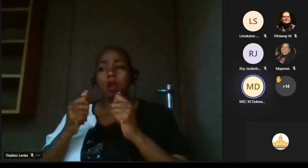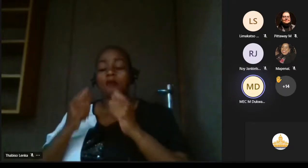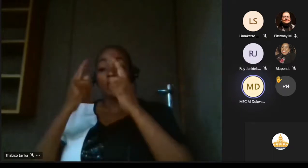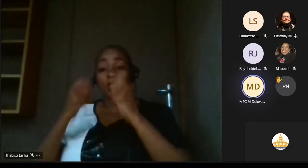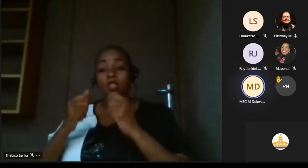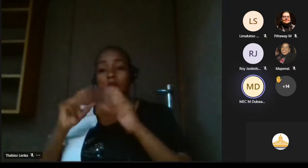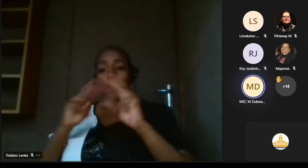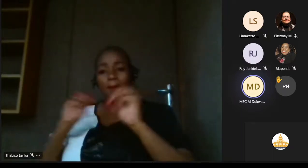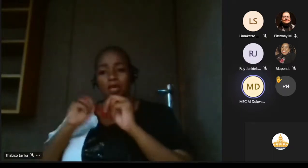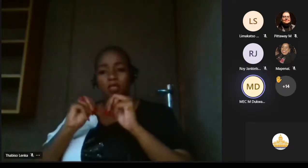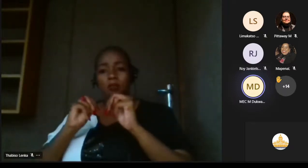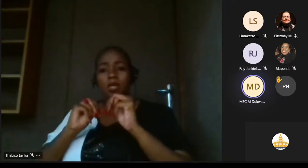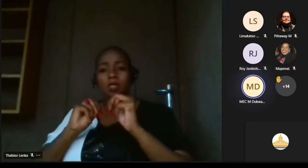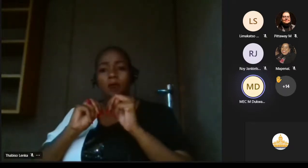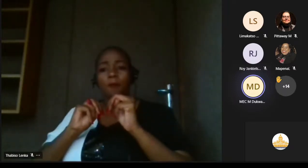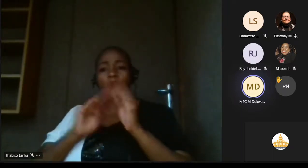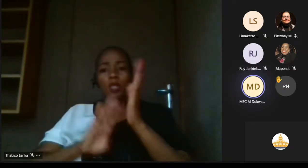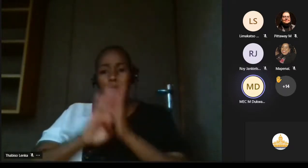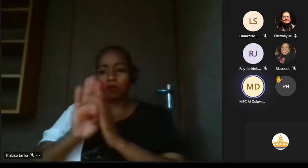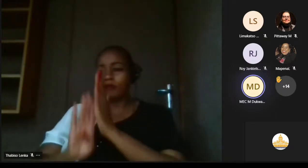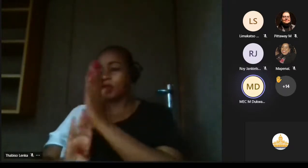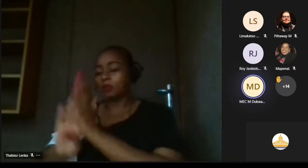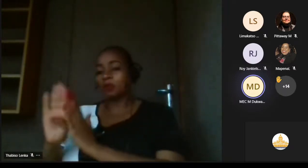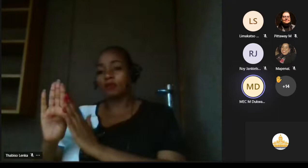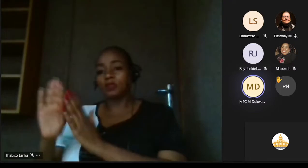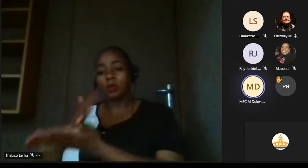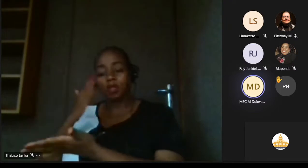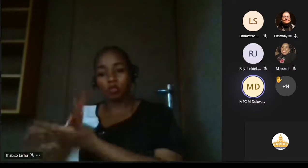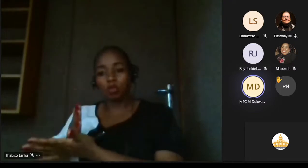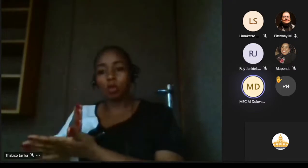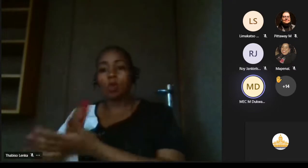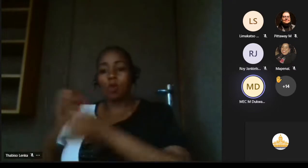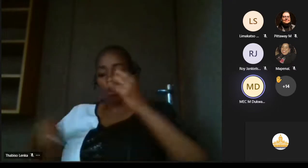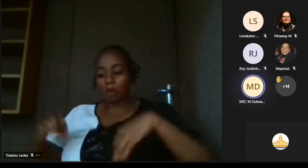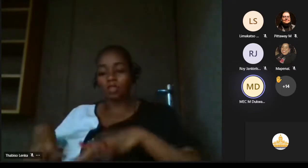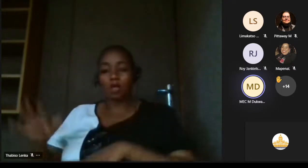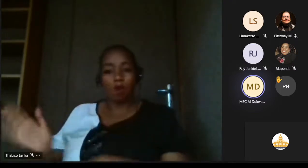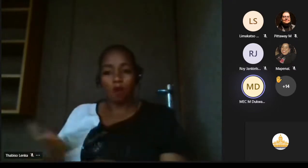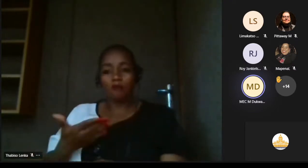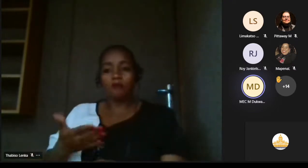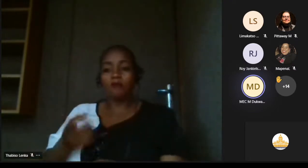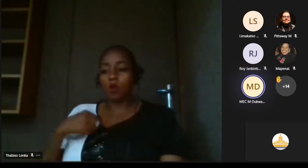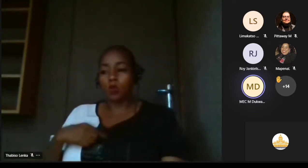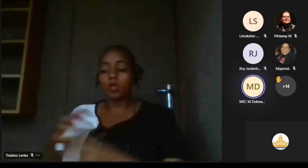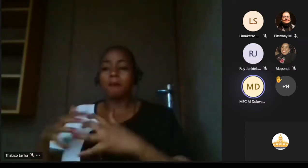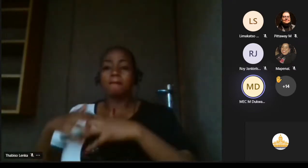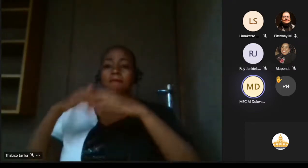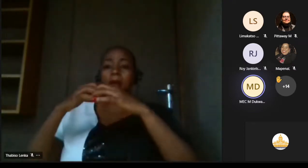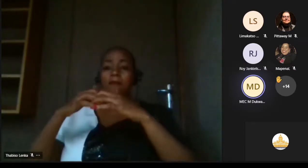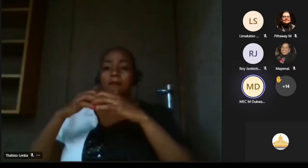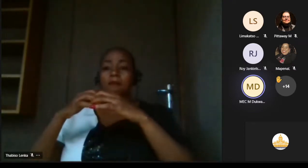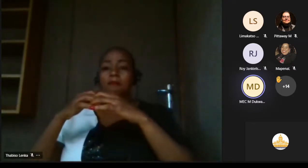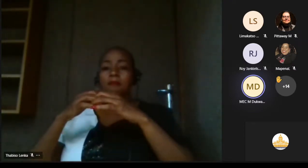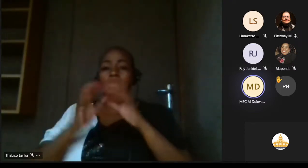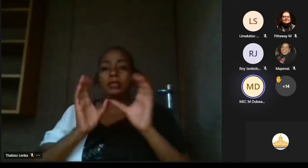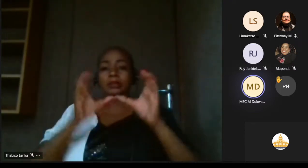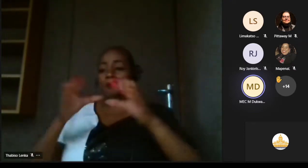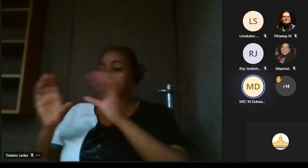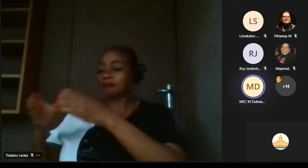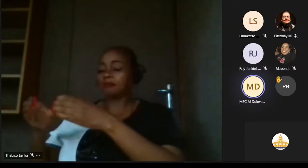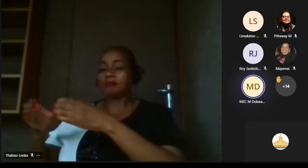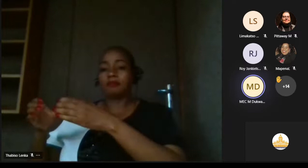controls to curb instances of malfeasance and corruption. We will establish a working group consisting of political and administrative